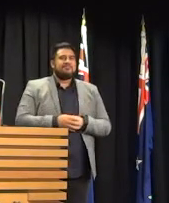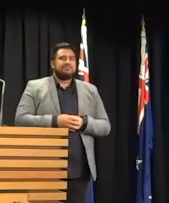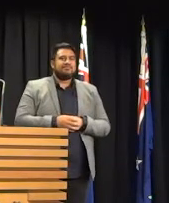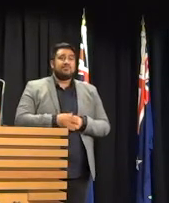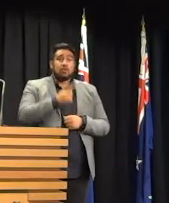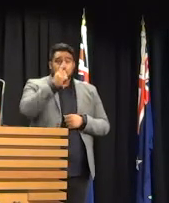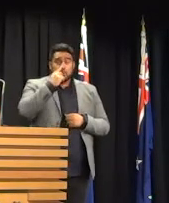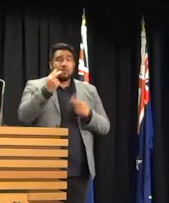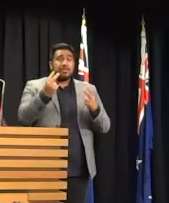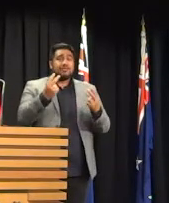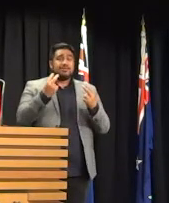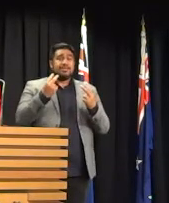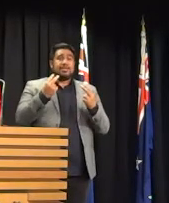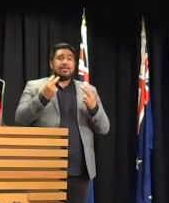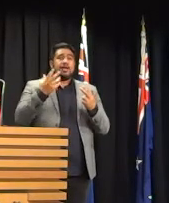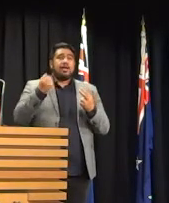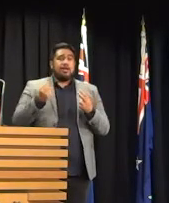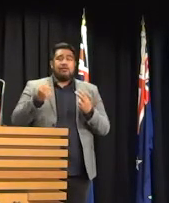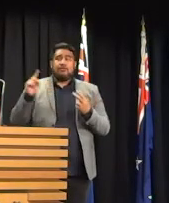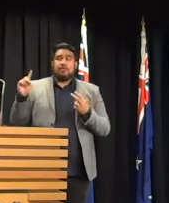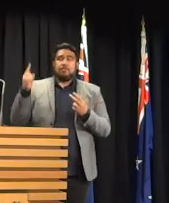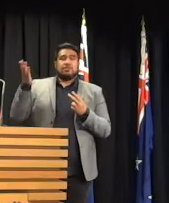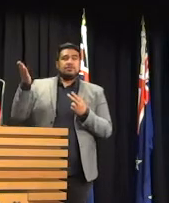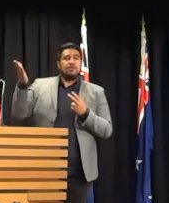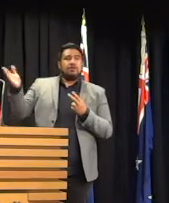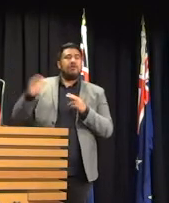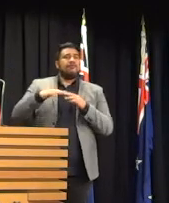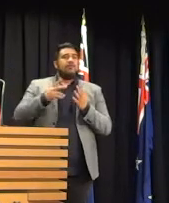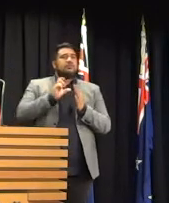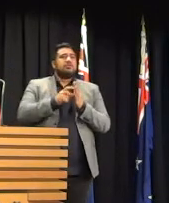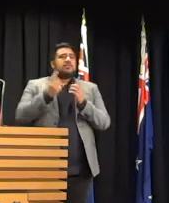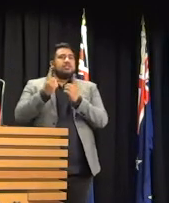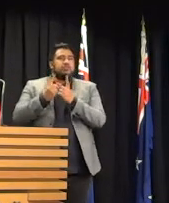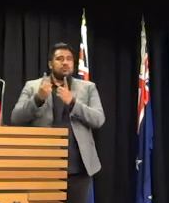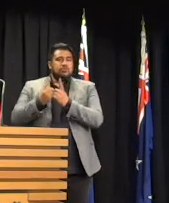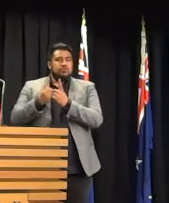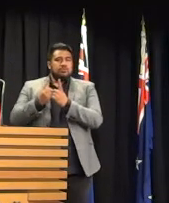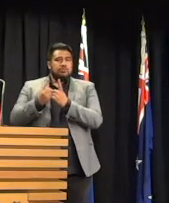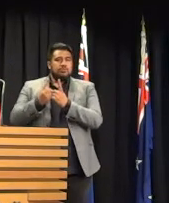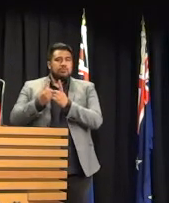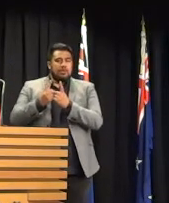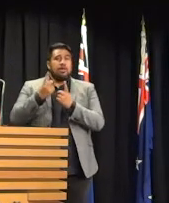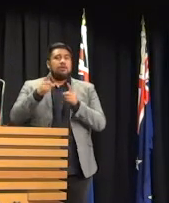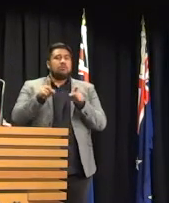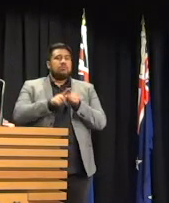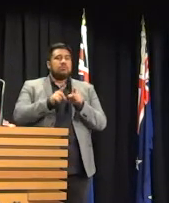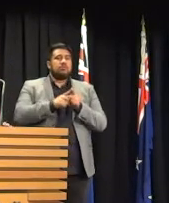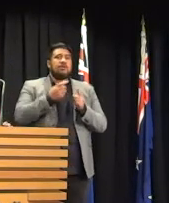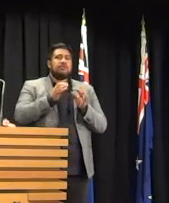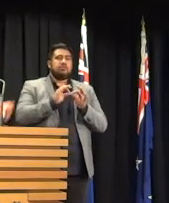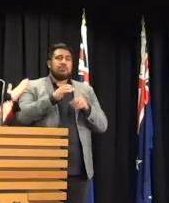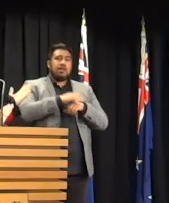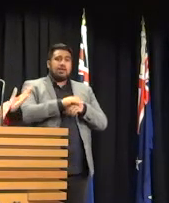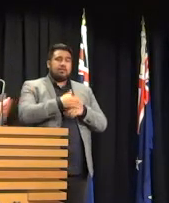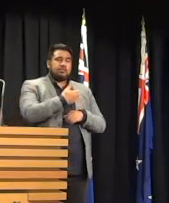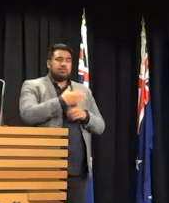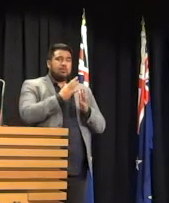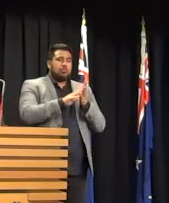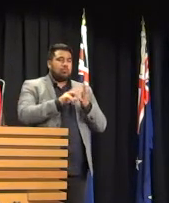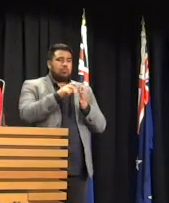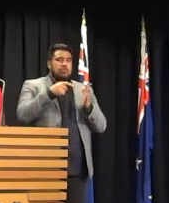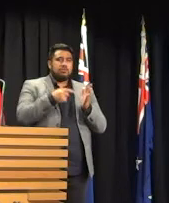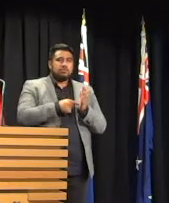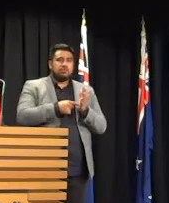see from the presence both of the Minister for Disability Issues, but also from Alan Went, who is here